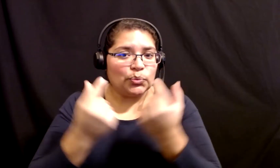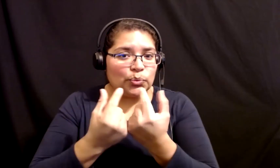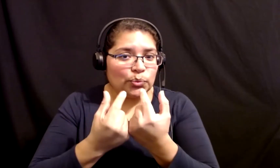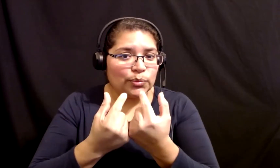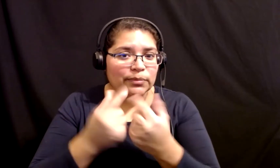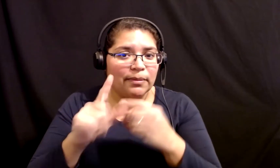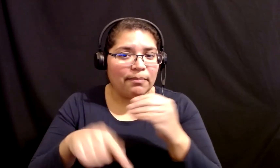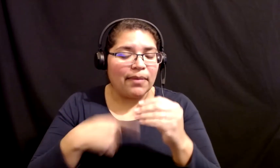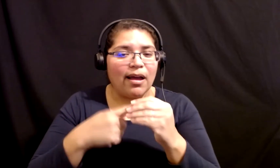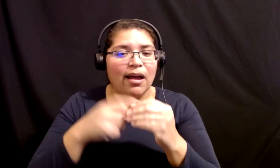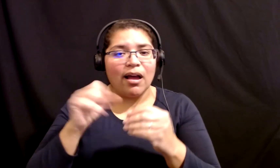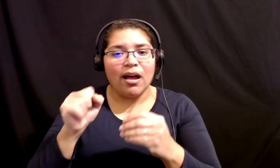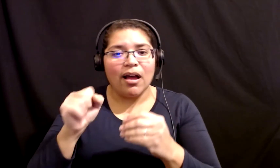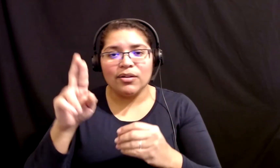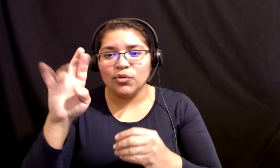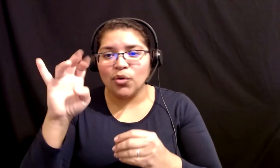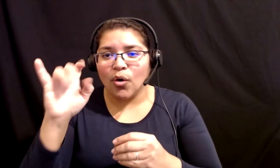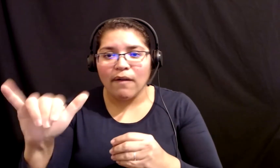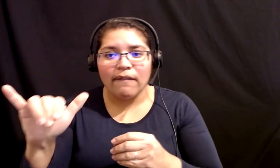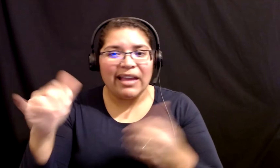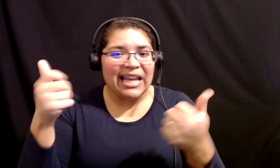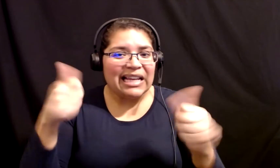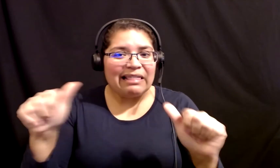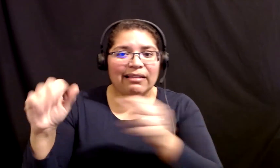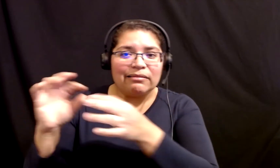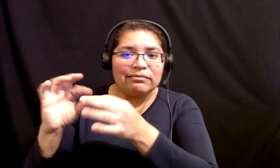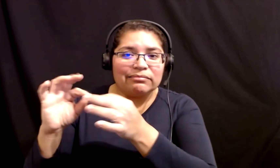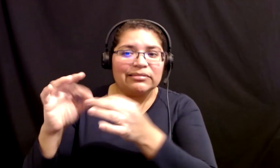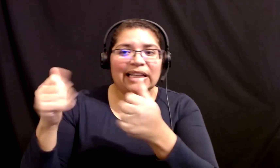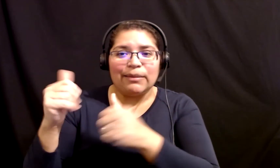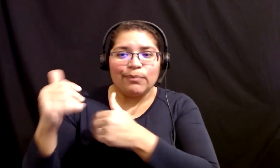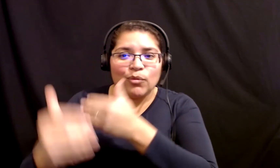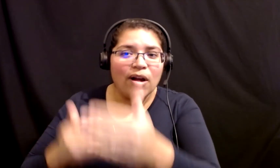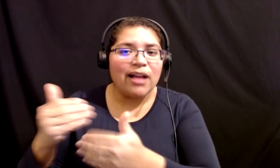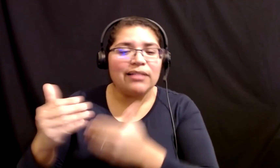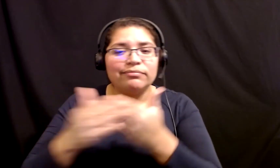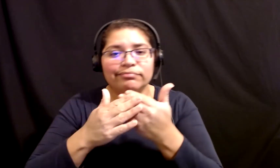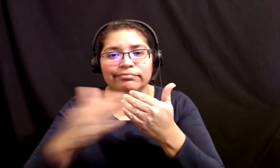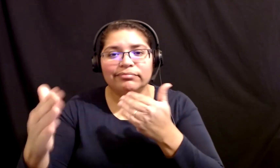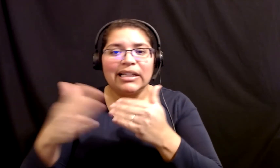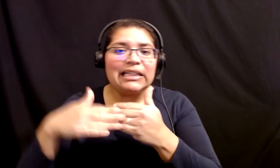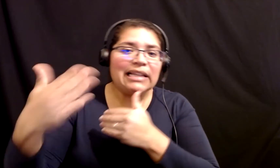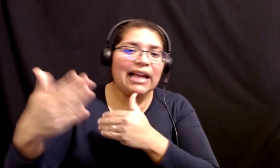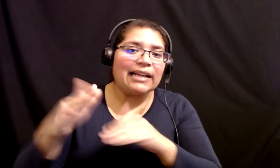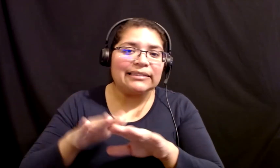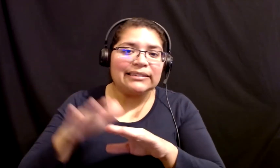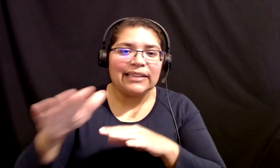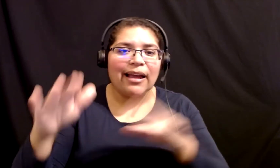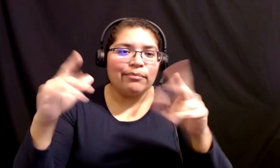regarding the survey or anything that's been said or our process moving forward, next steps?